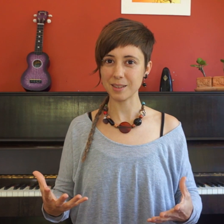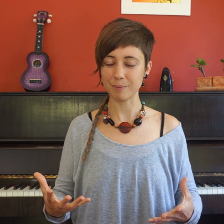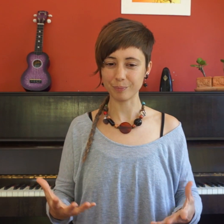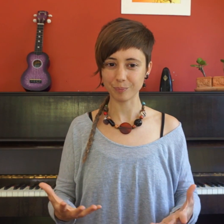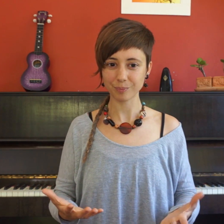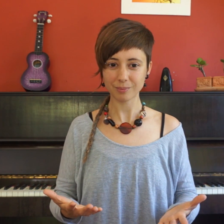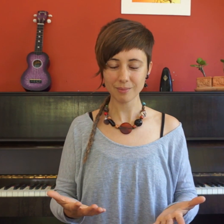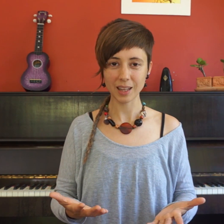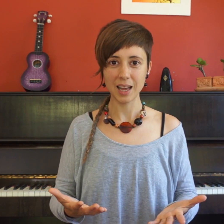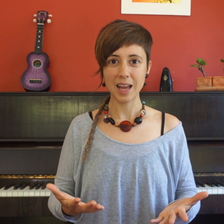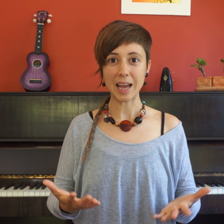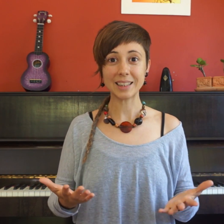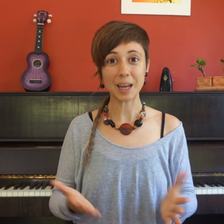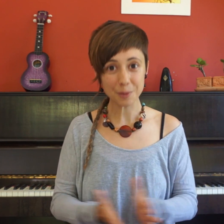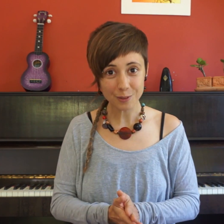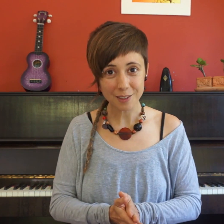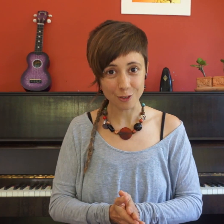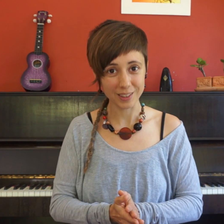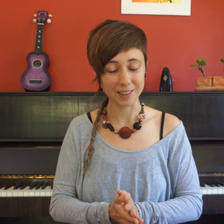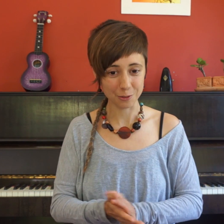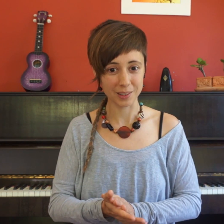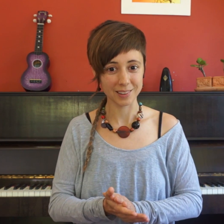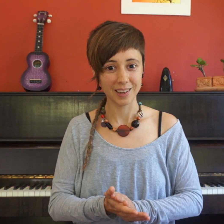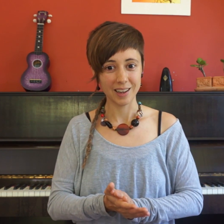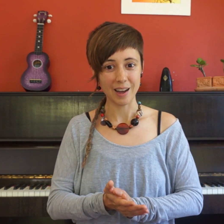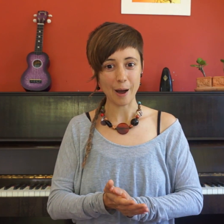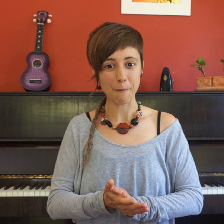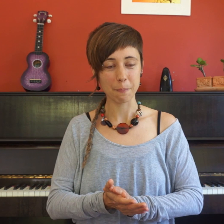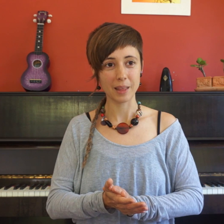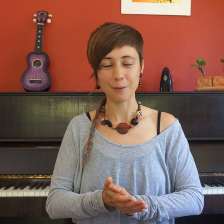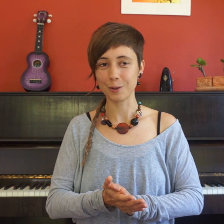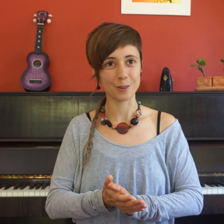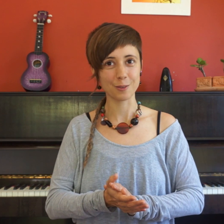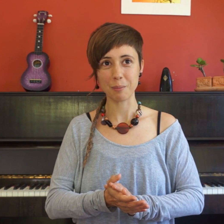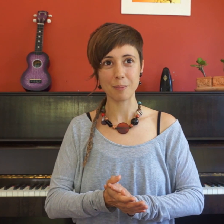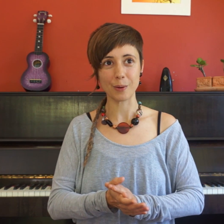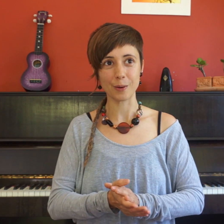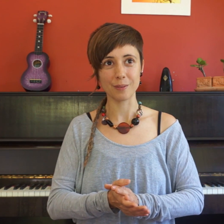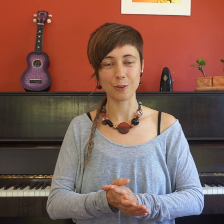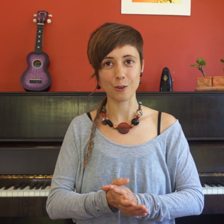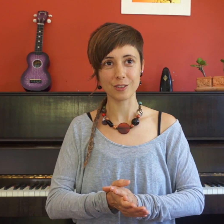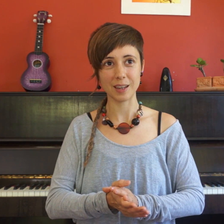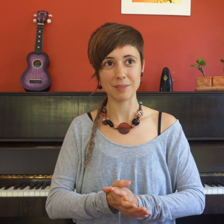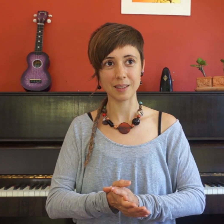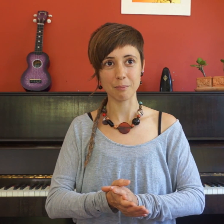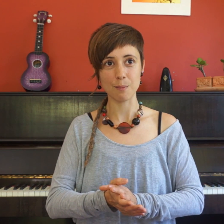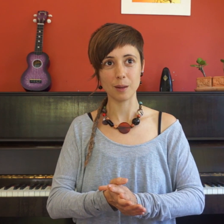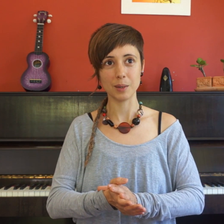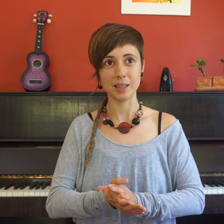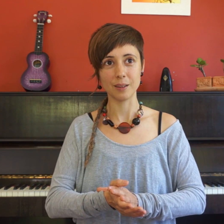self-esteem. And it can be really funny as well. I will always remember the first time that my baby,